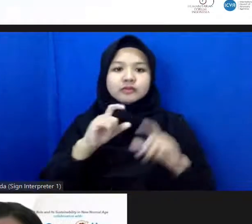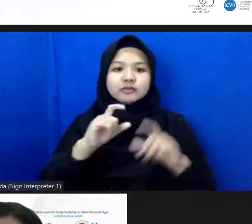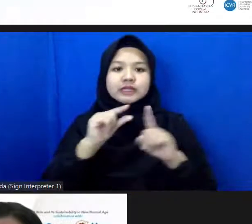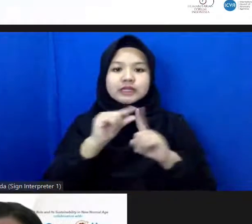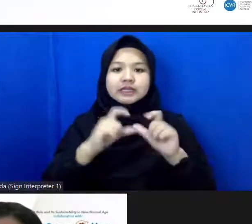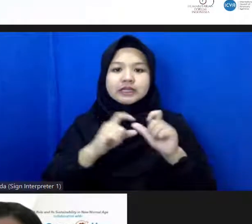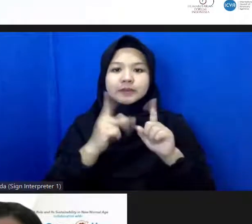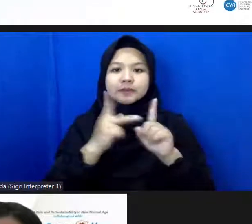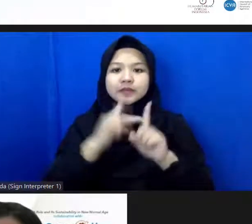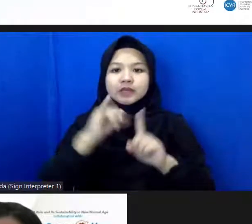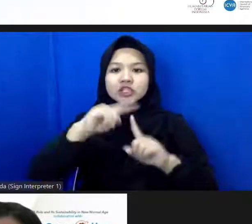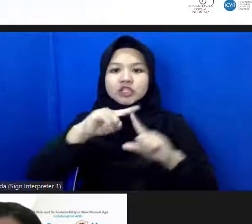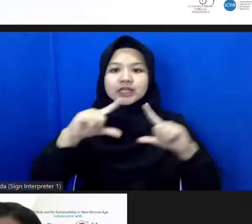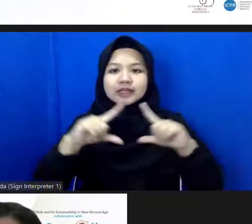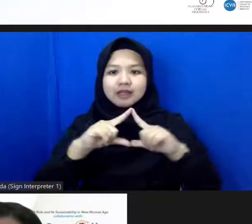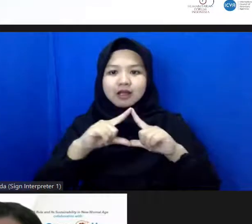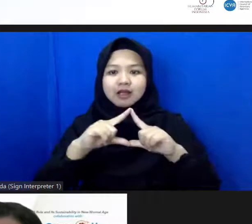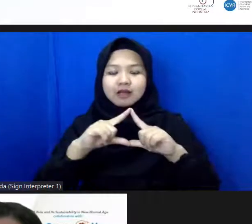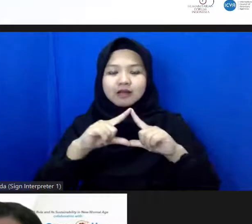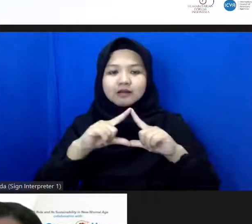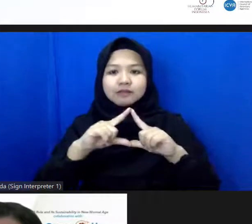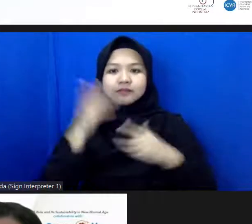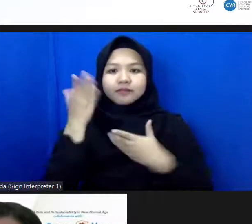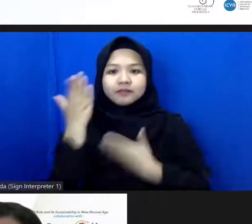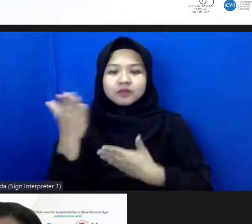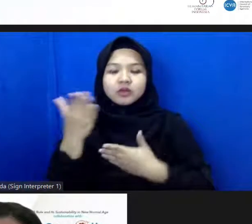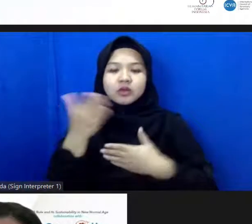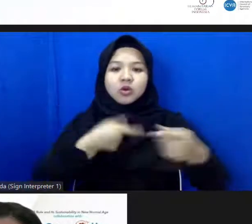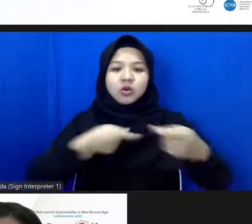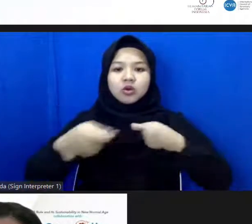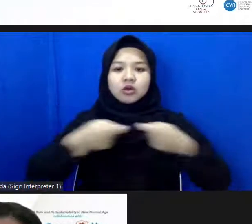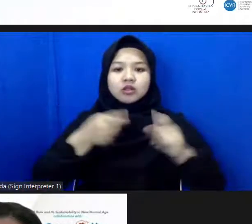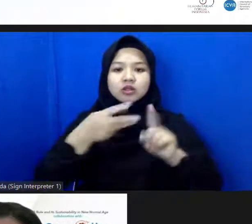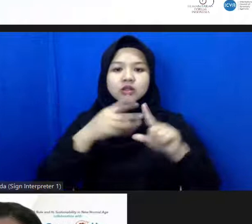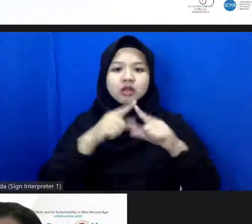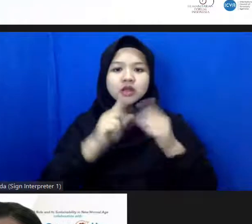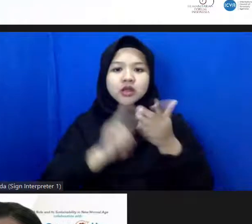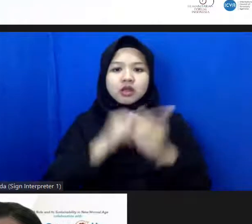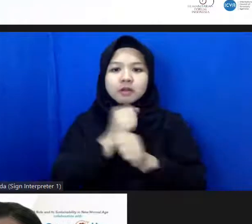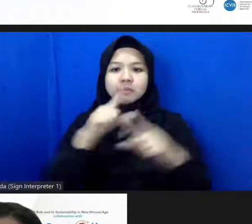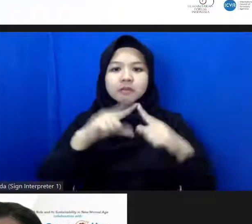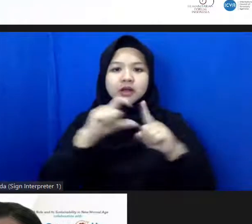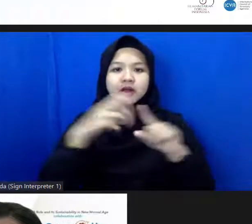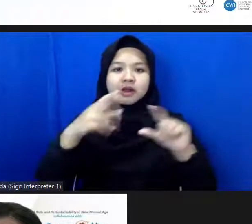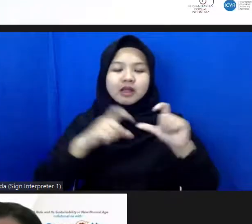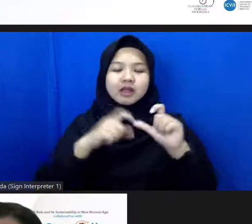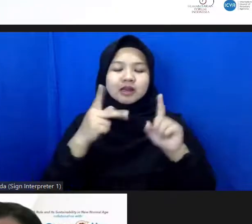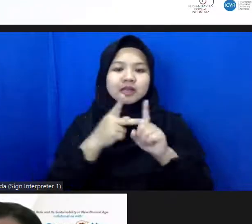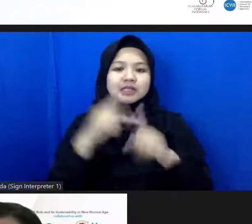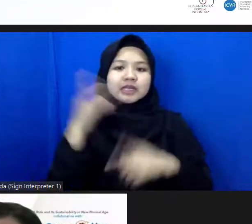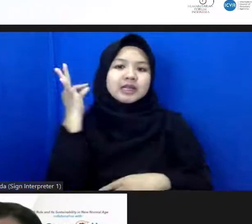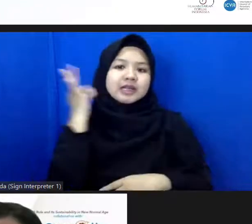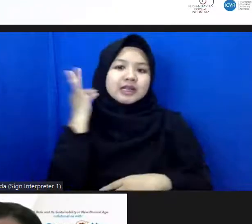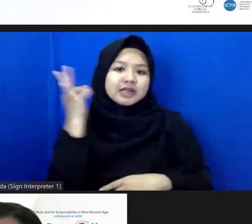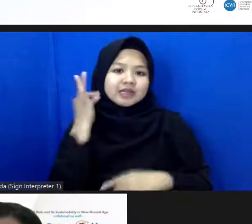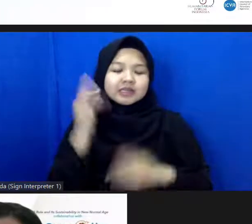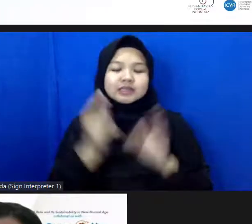Ipsita Sengupta. She is a coordinator of Bangladesh Rohingya Response NGO